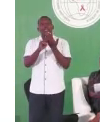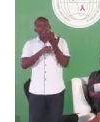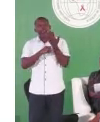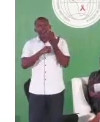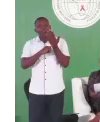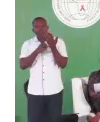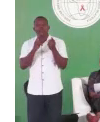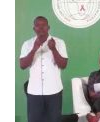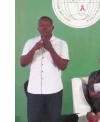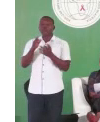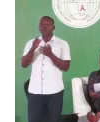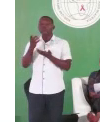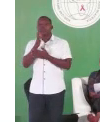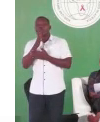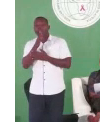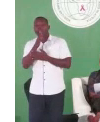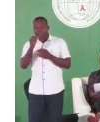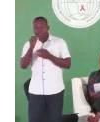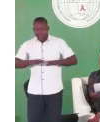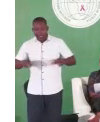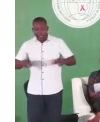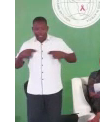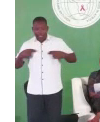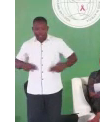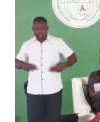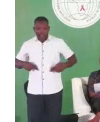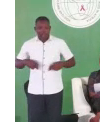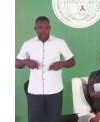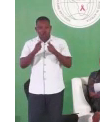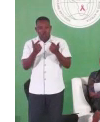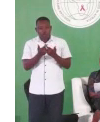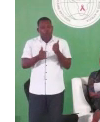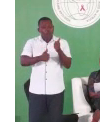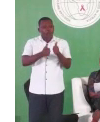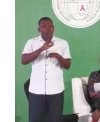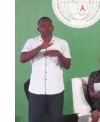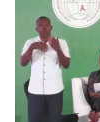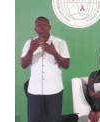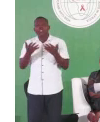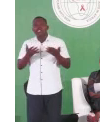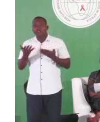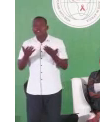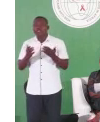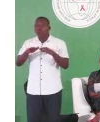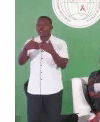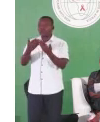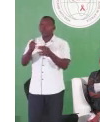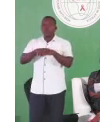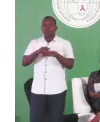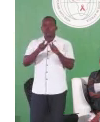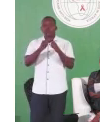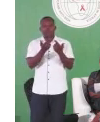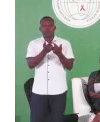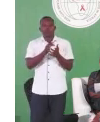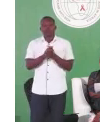the maternal and child health platform, which all the services for this are provided on that platform. Next slide,